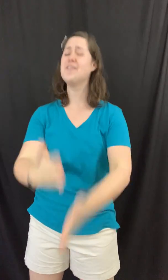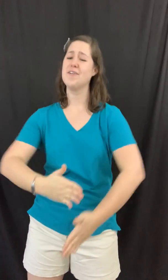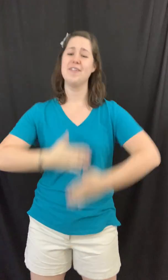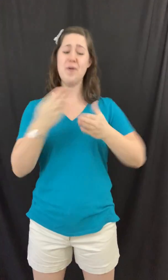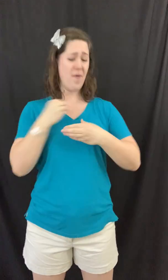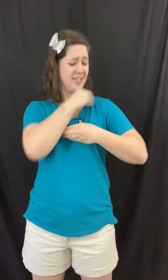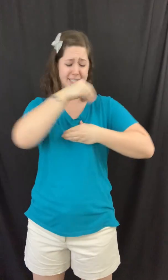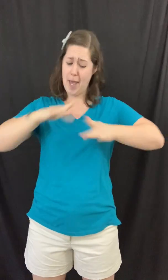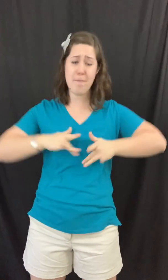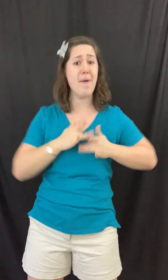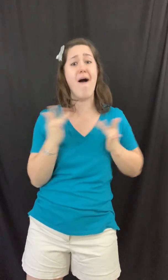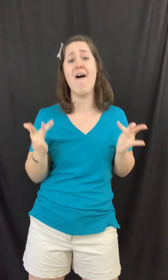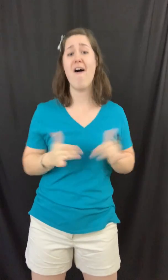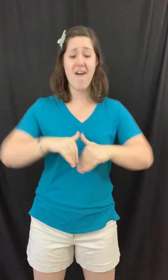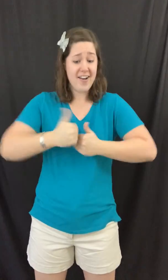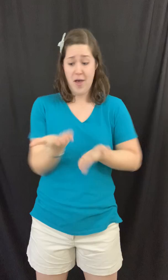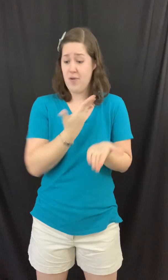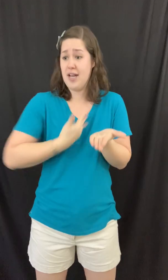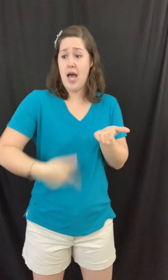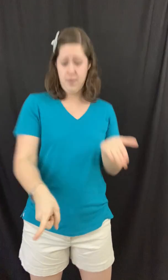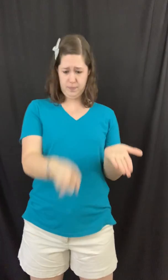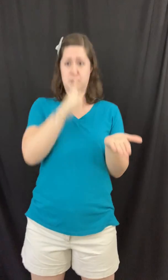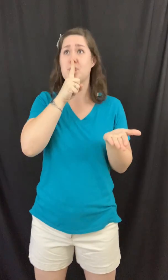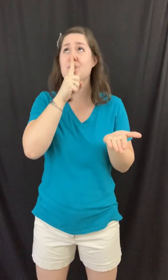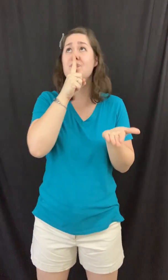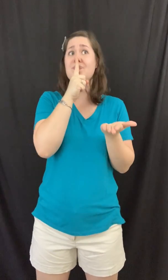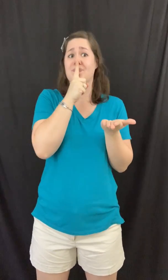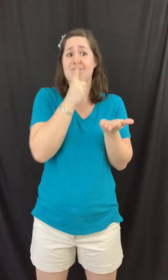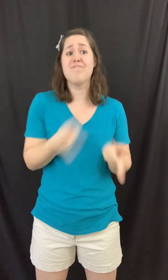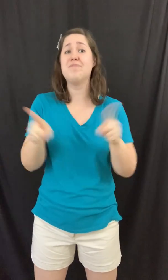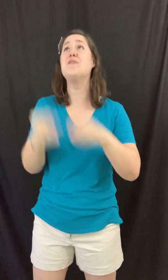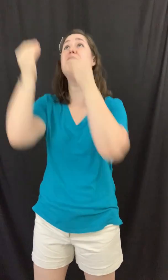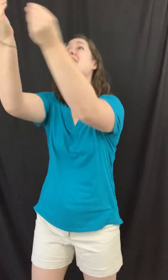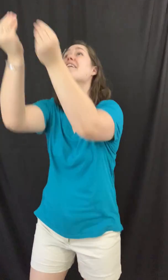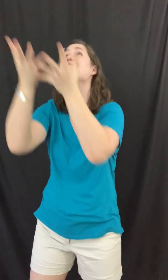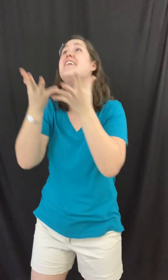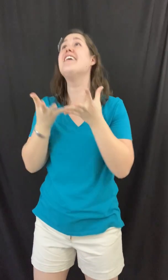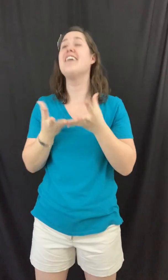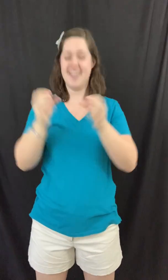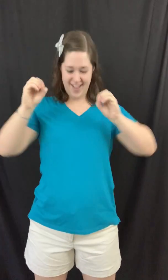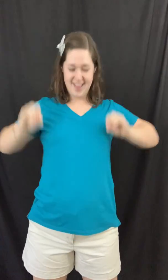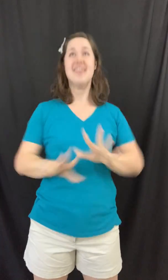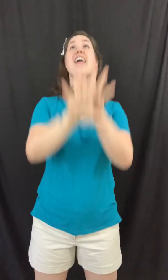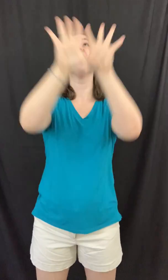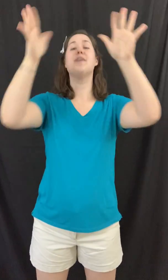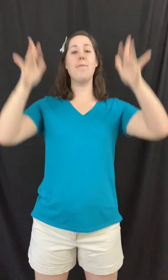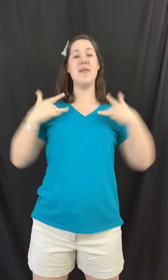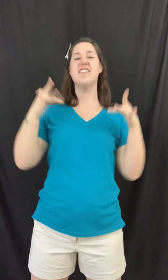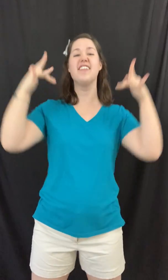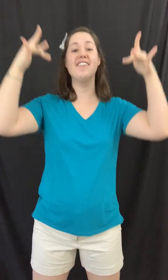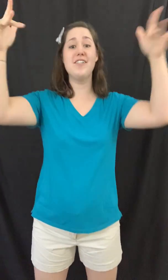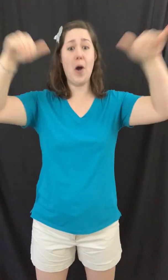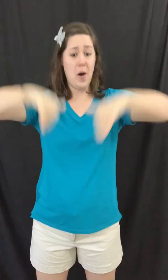Joy in front of my heart You're gonna be quiet when you gave me How